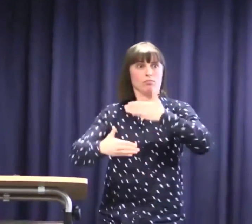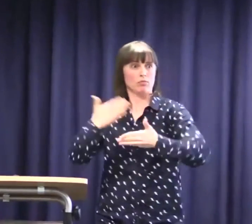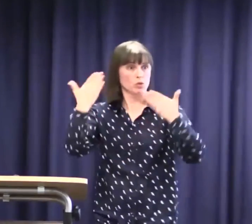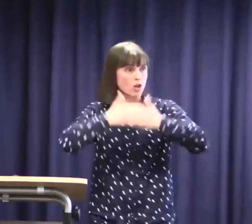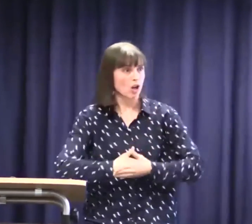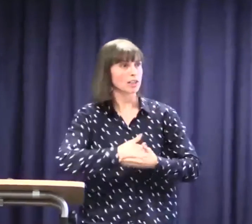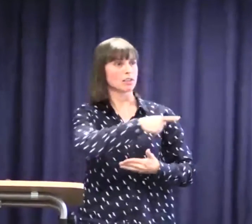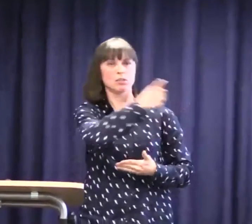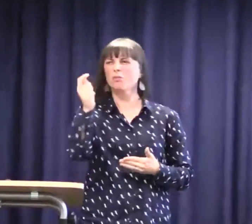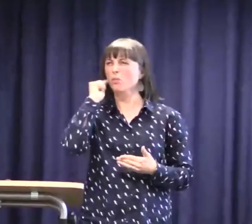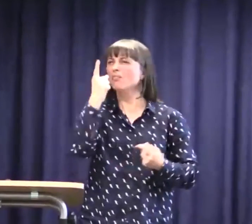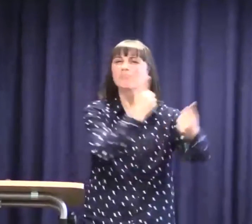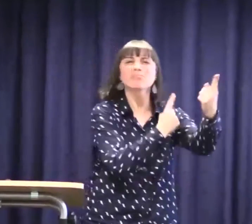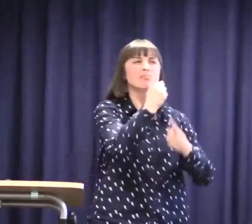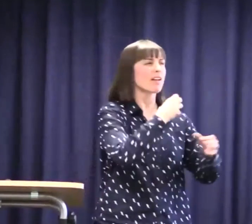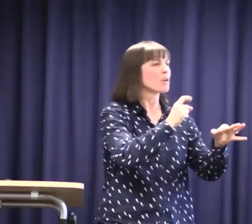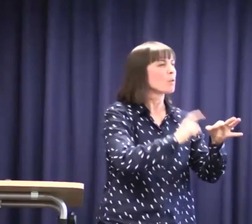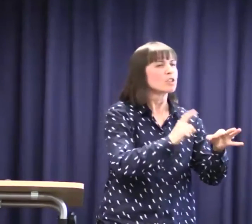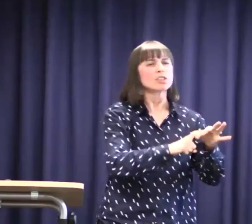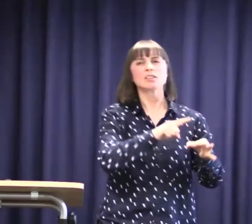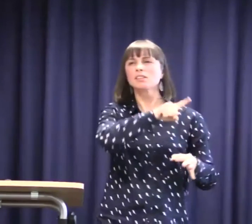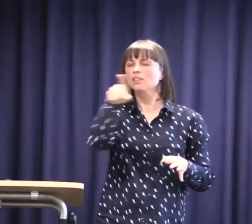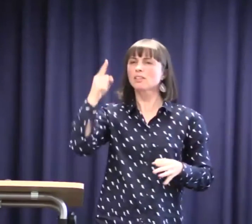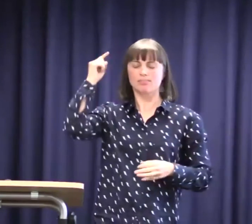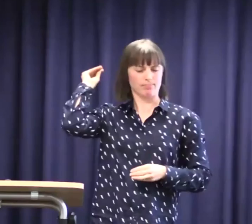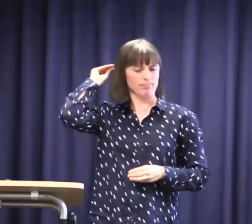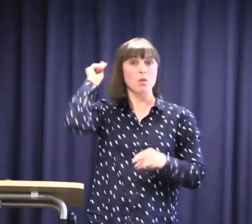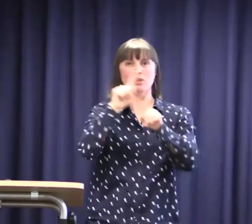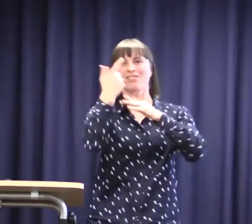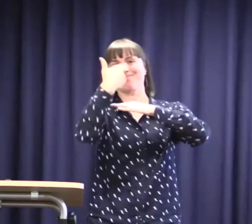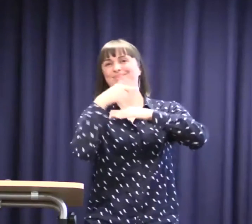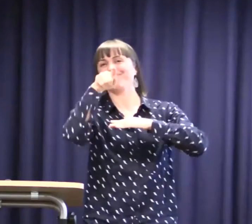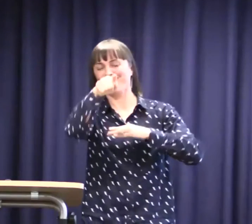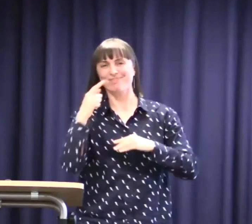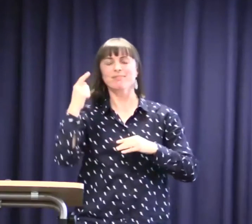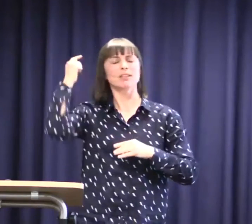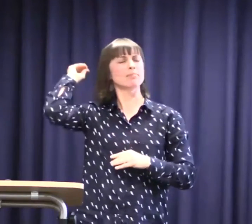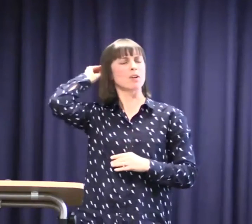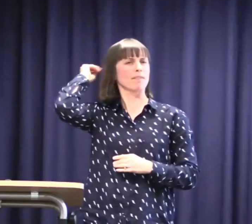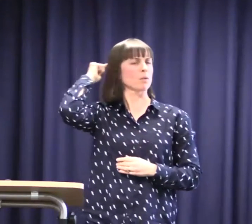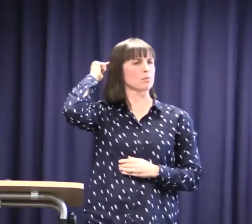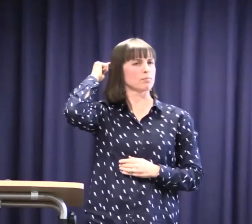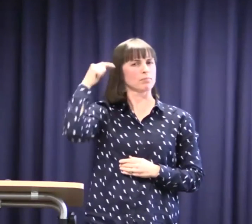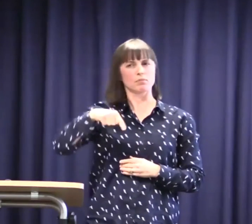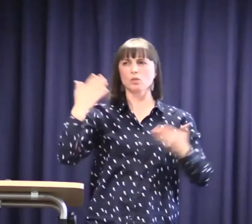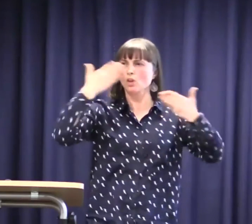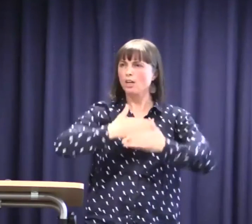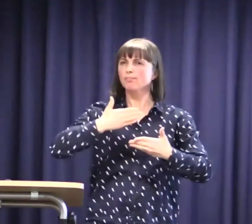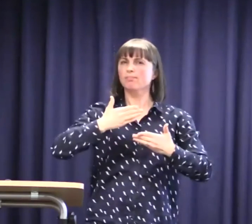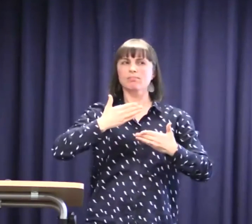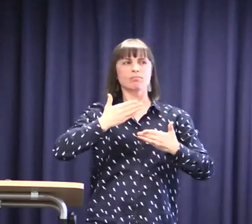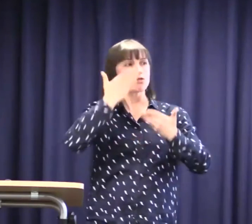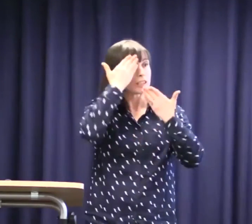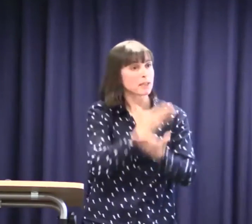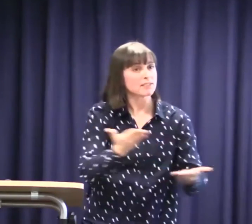I'd like to ask you too, before we proceed this evening, at various times you'll come up to the stage to ask a question, but keep in